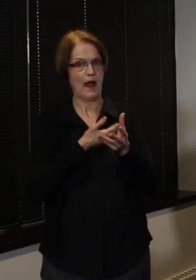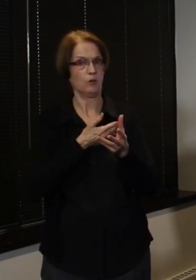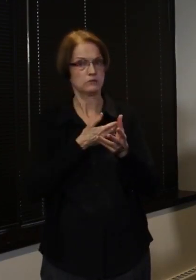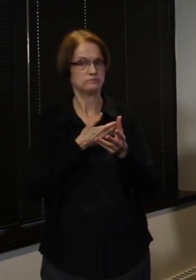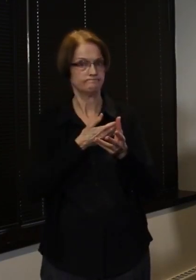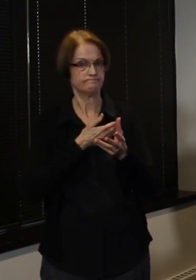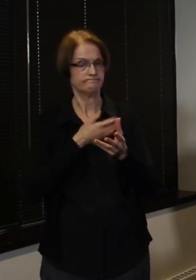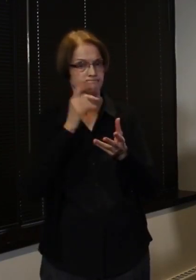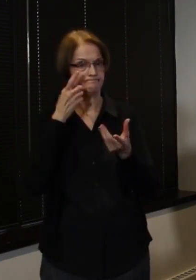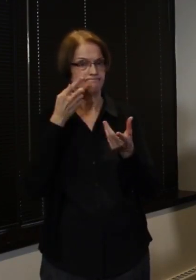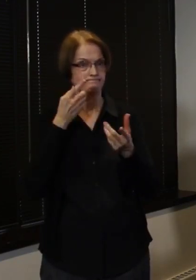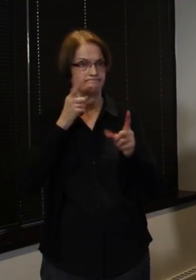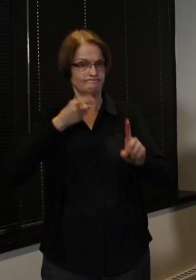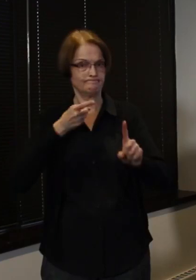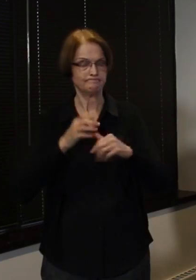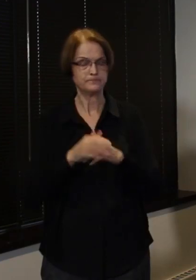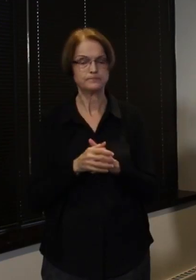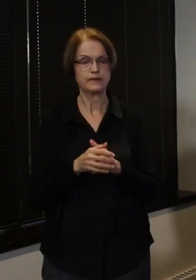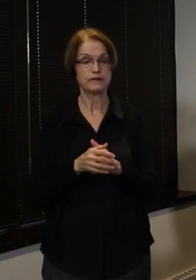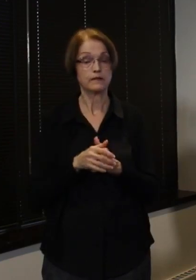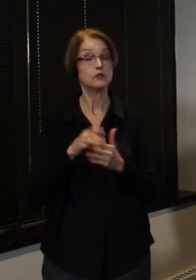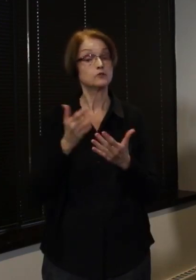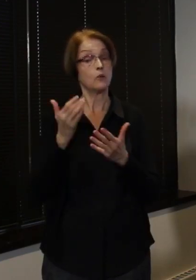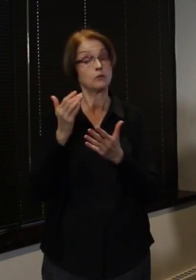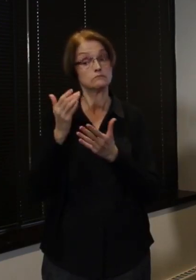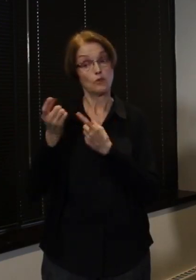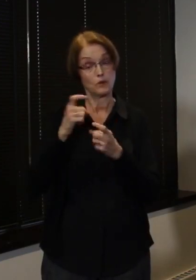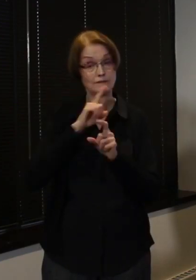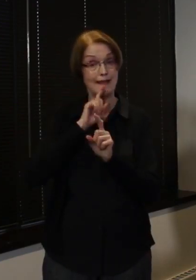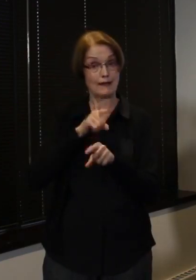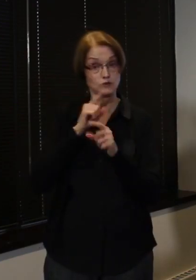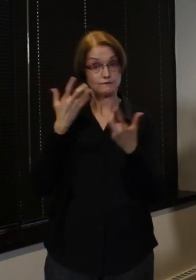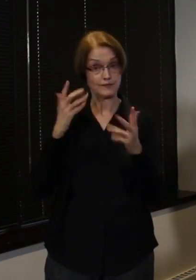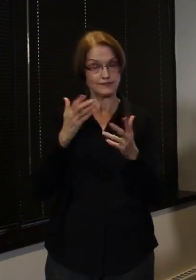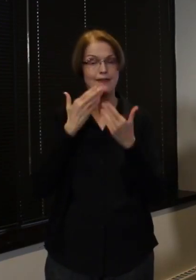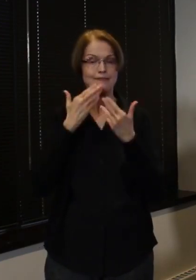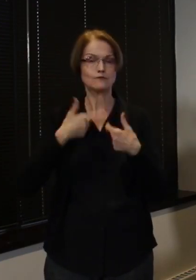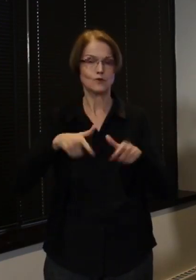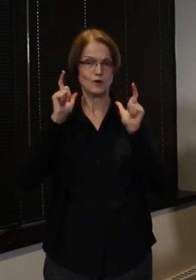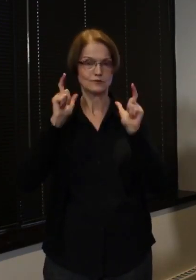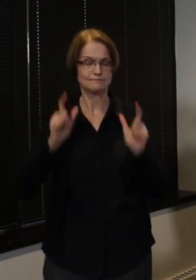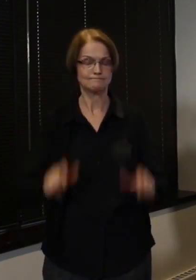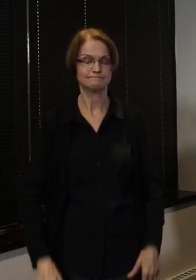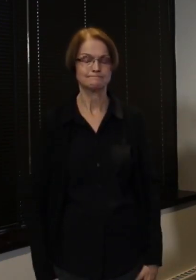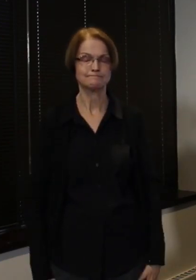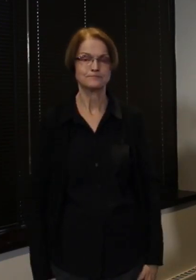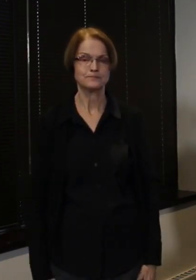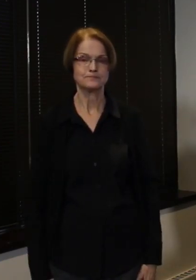That concludes the list of questions received prior to today's briefing. Thanks for watching.